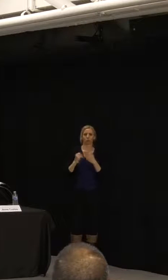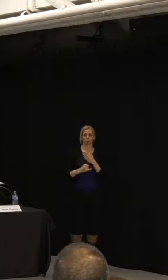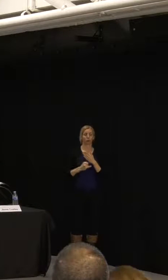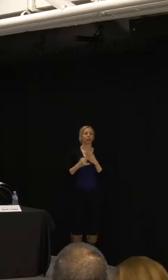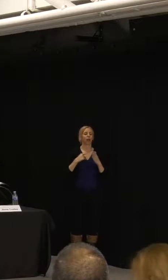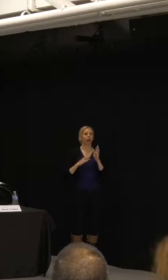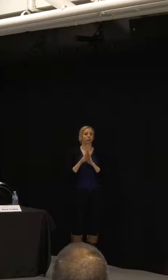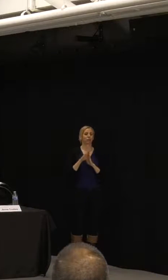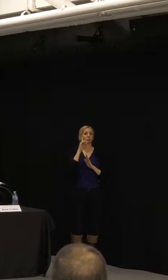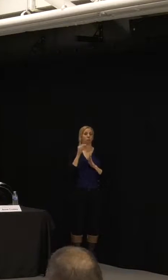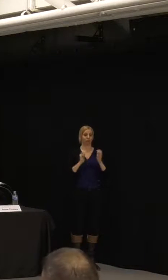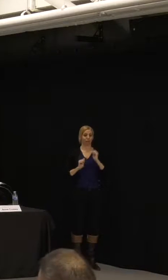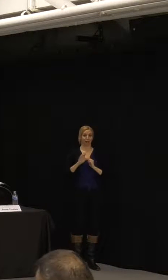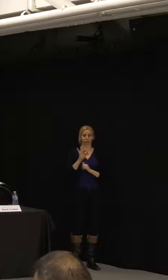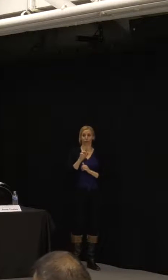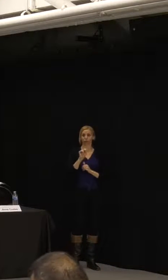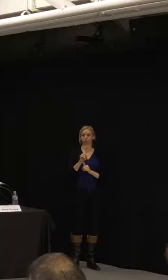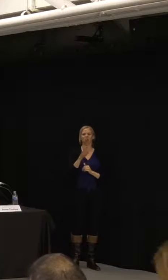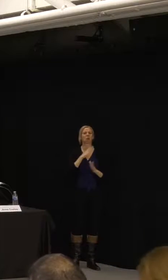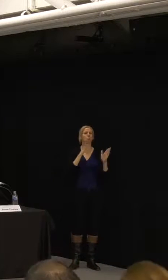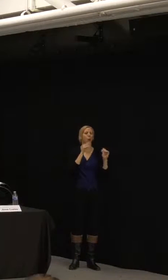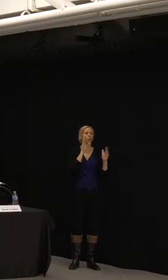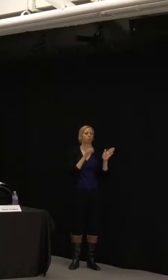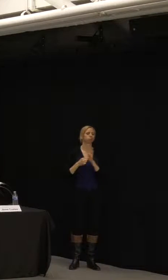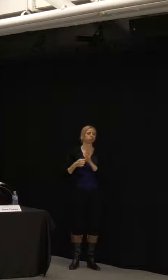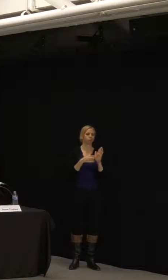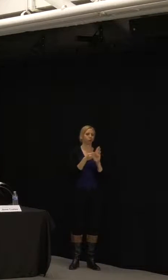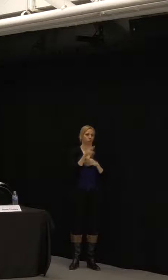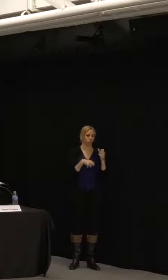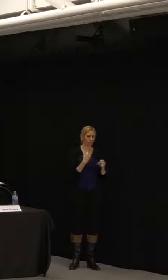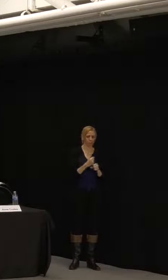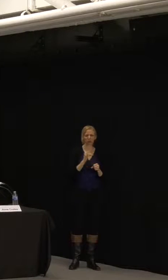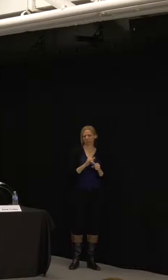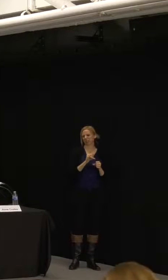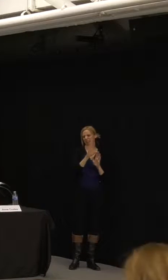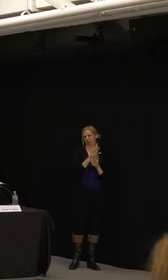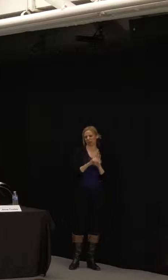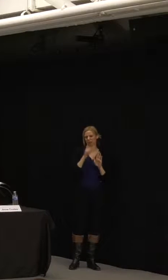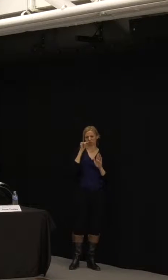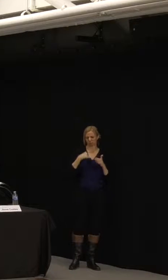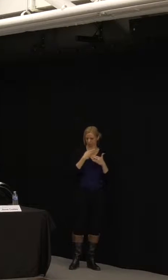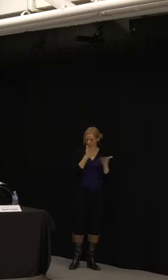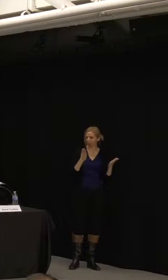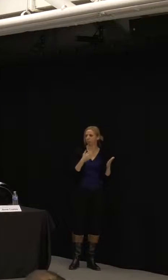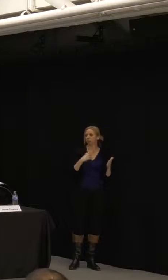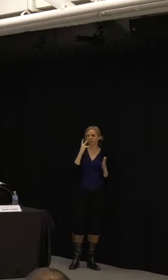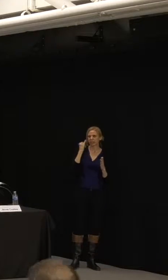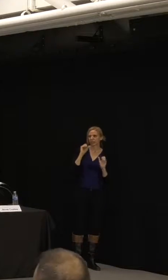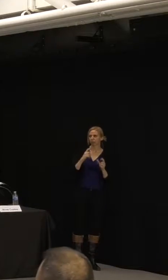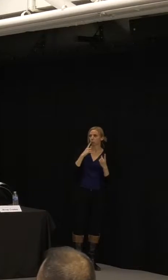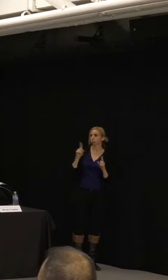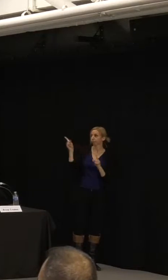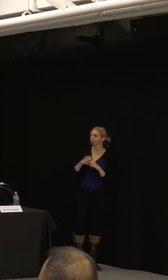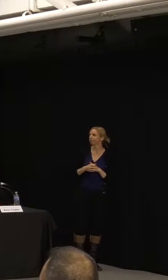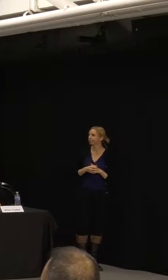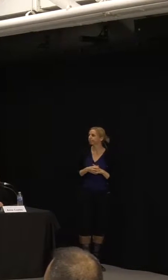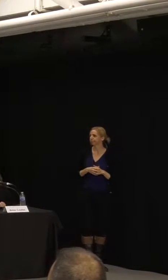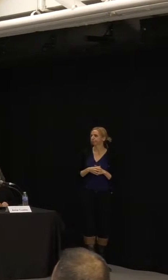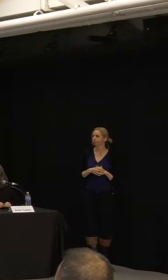couple of years. So that's just the context of where I come from. Let's see if this clicker works.